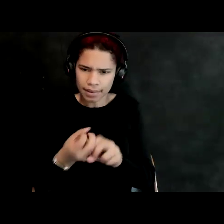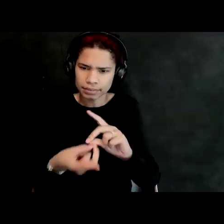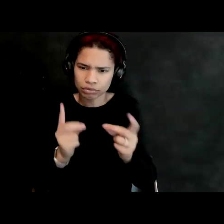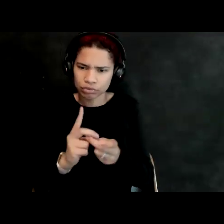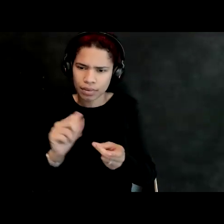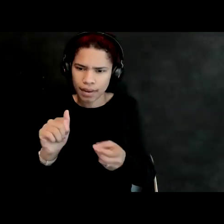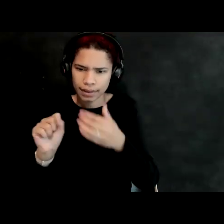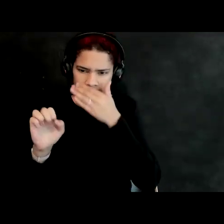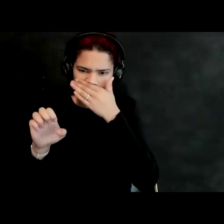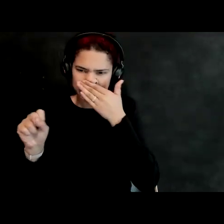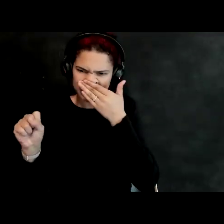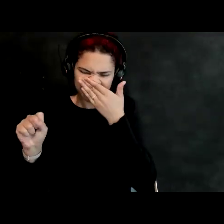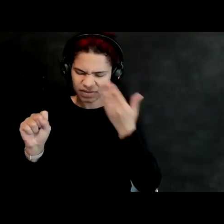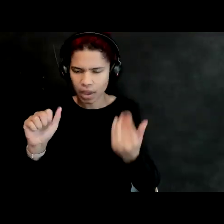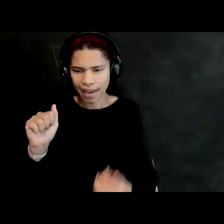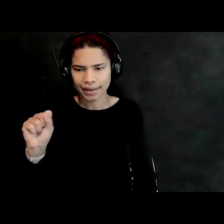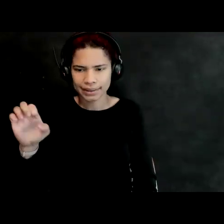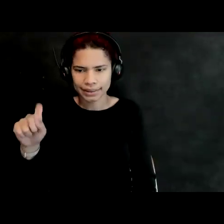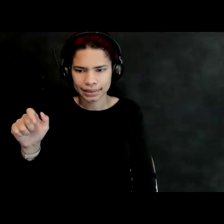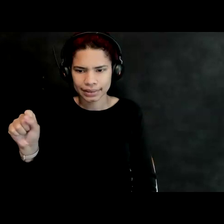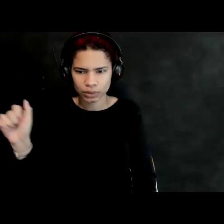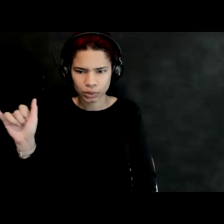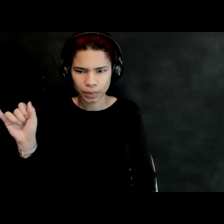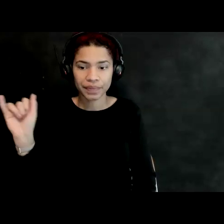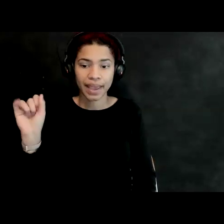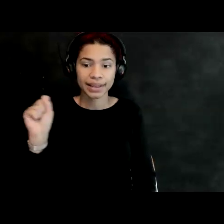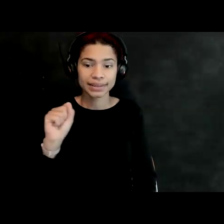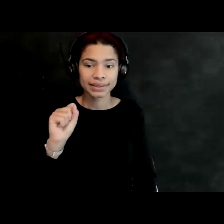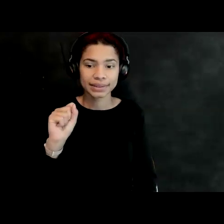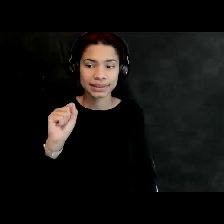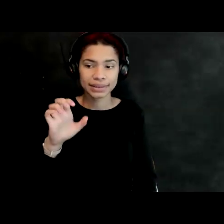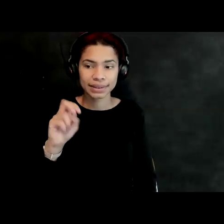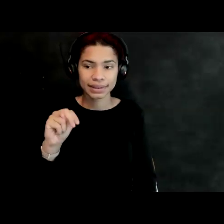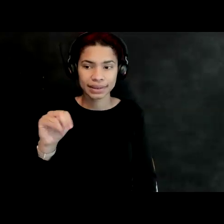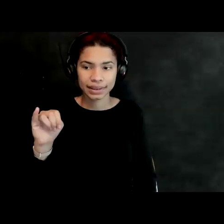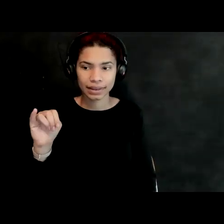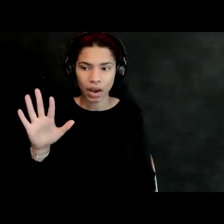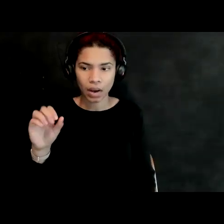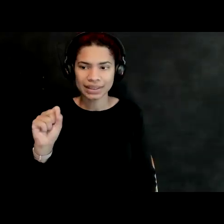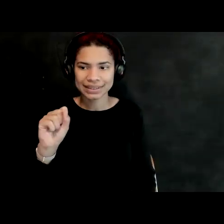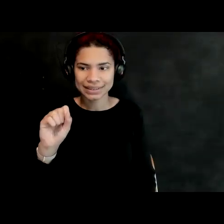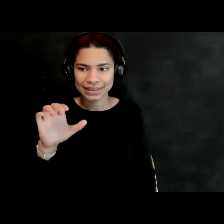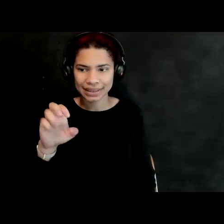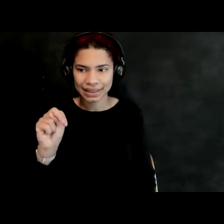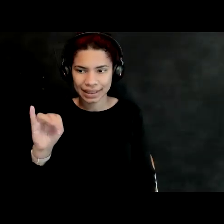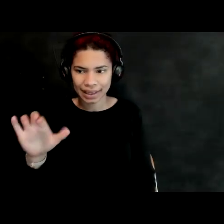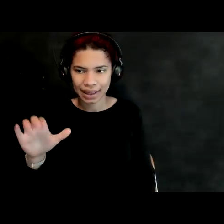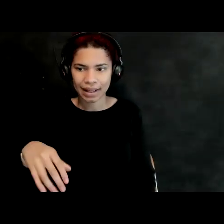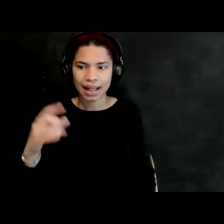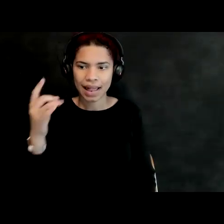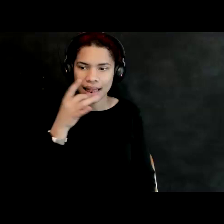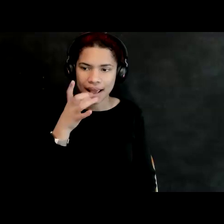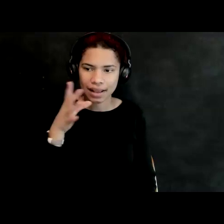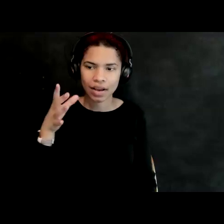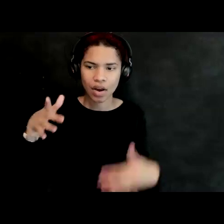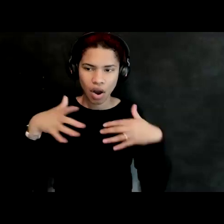So if you looked at scenic lighting, costume, of course, which is still capitalized because that's how I had it, hair, makeup, props, you can look at